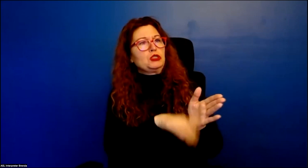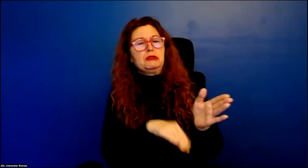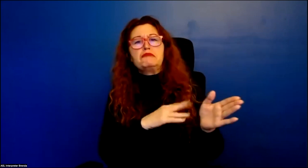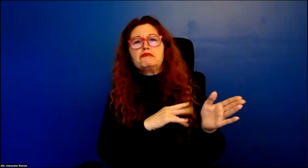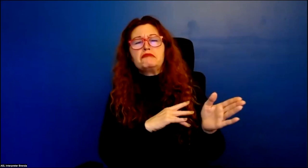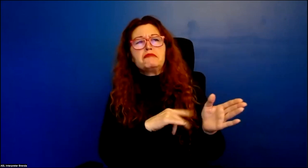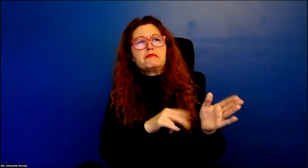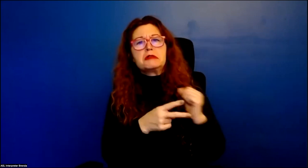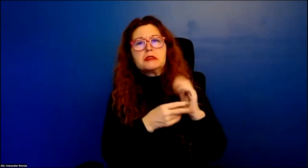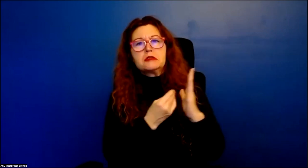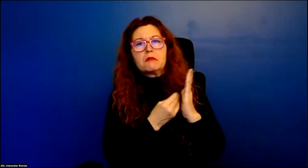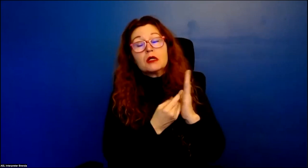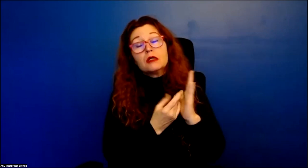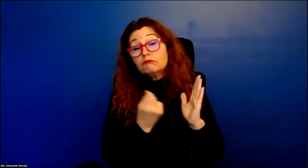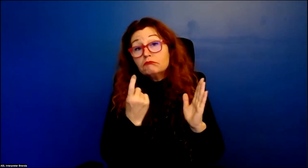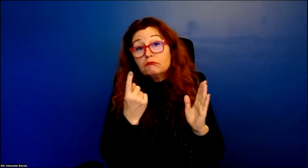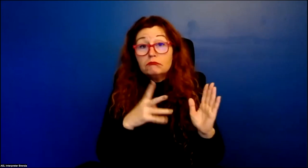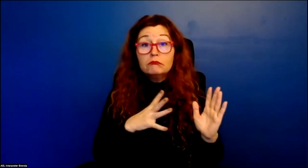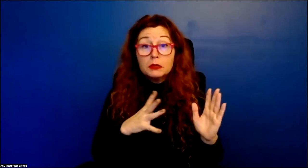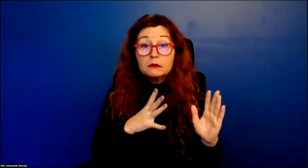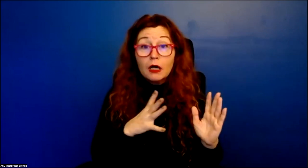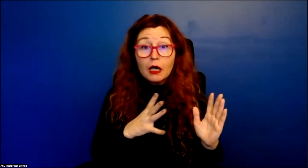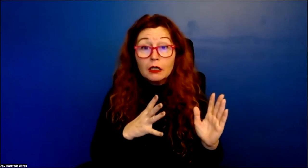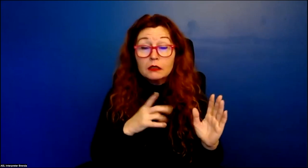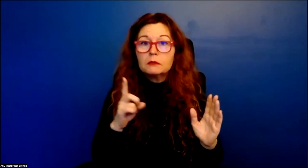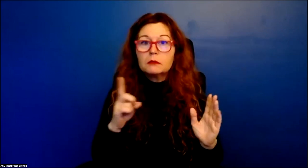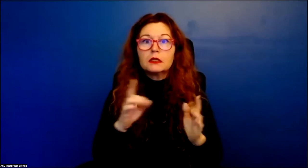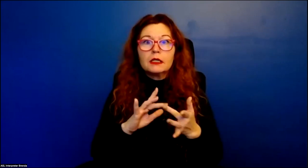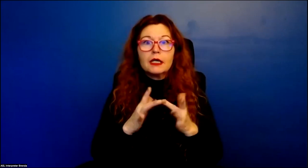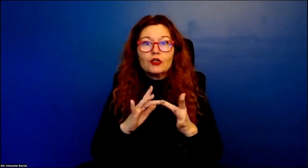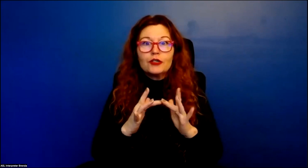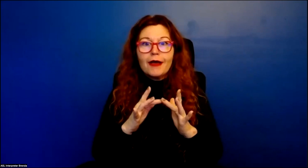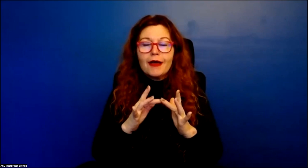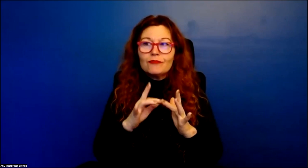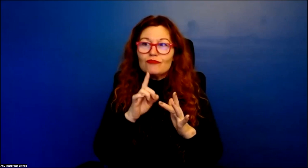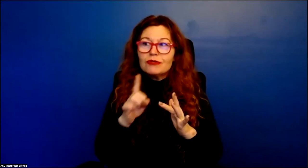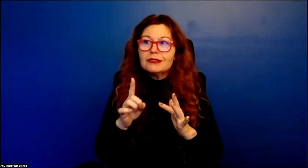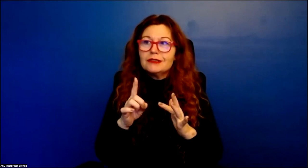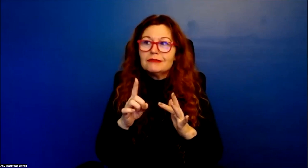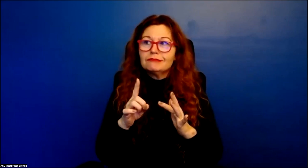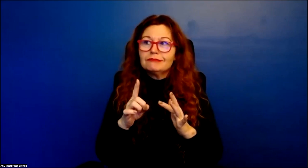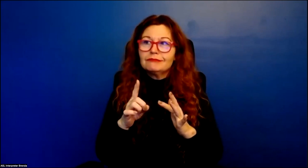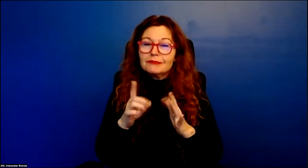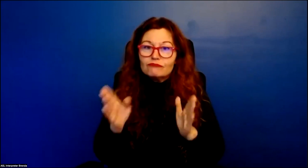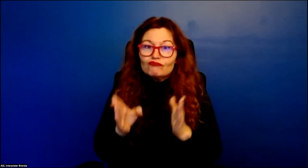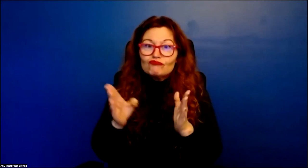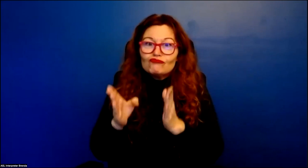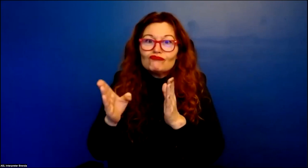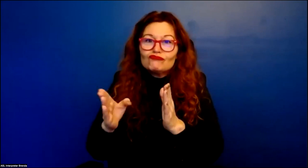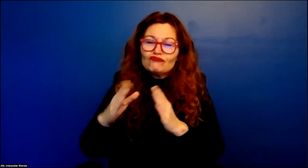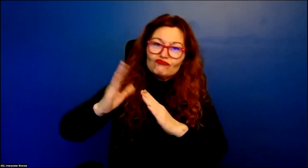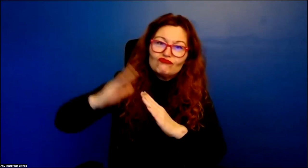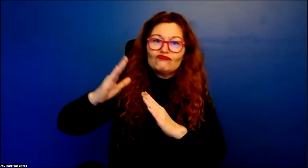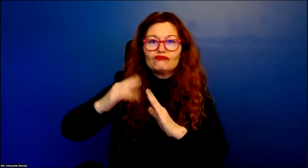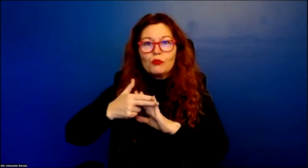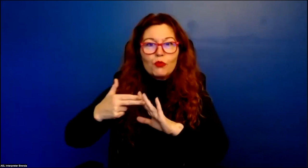internet forced the brands that are premium to compete on price with brands that are